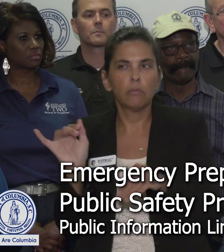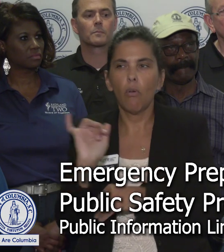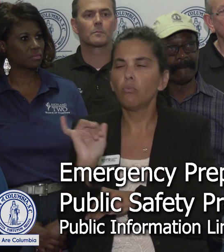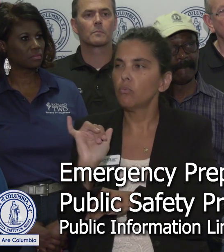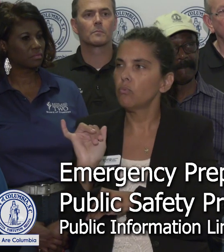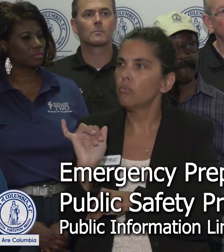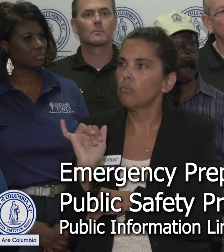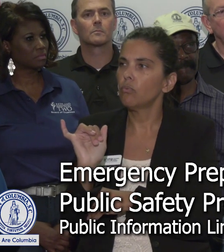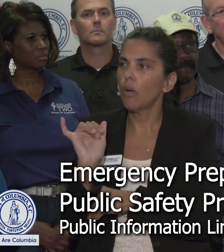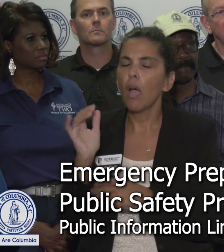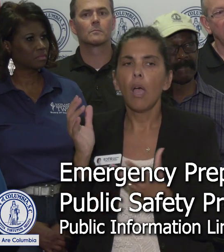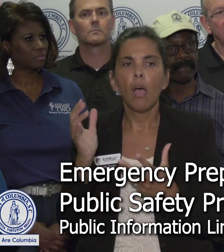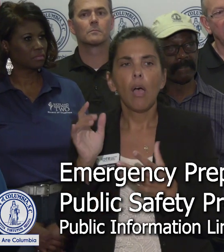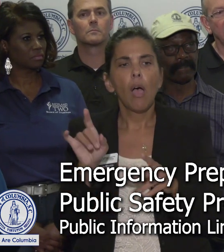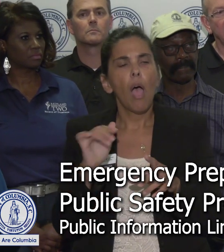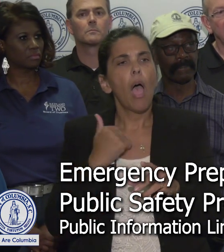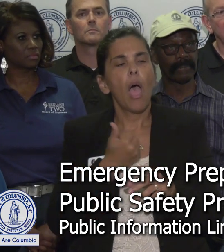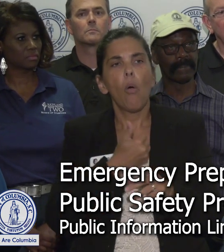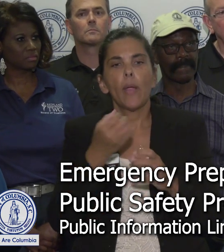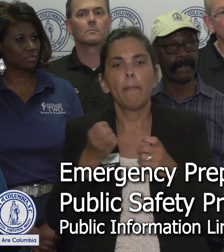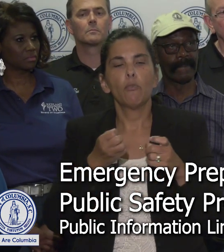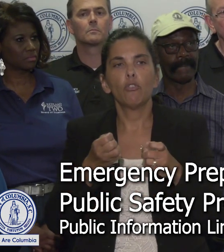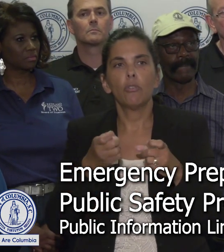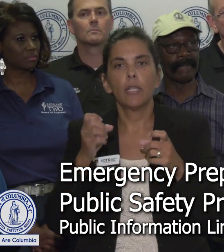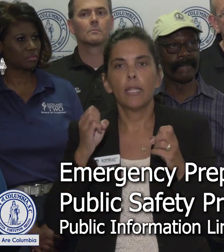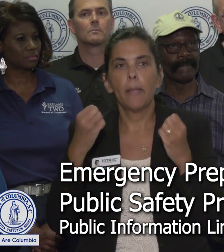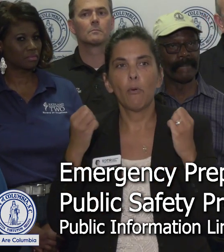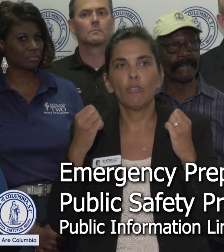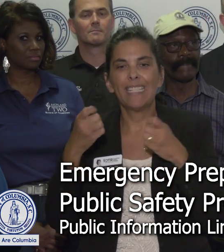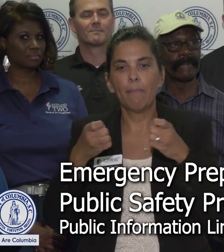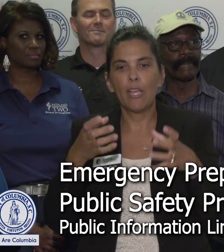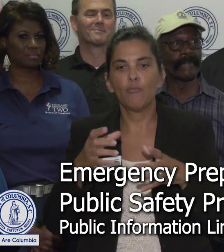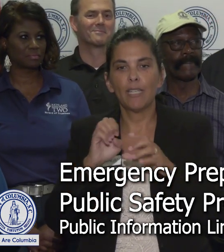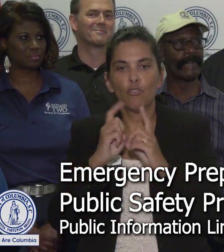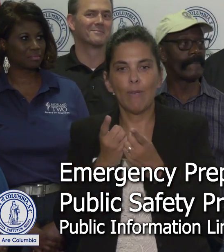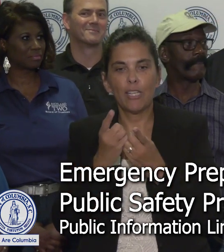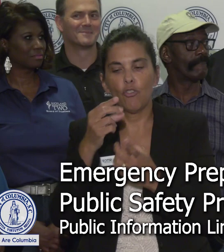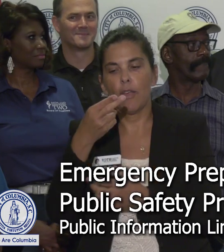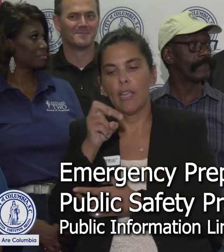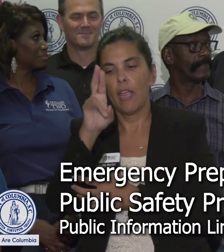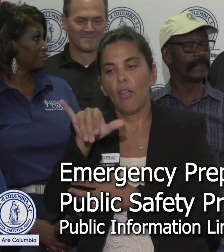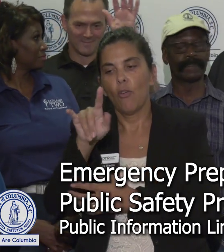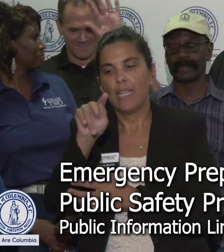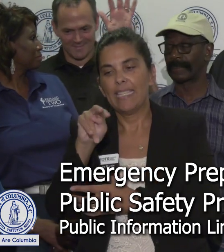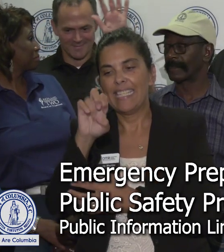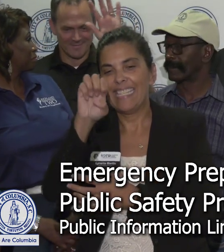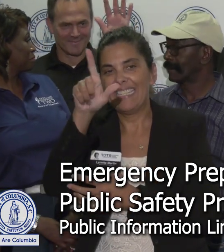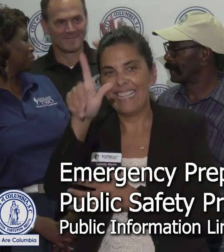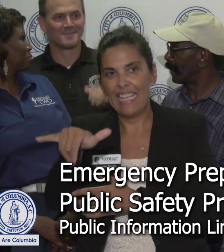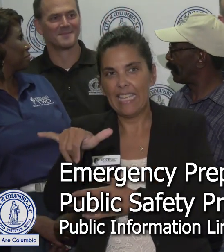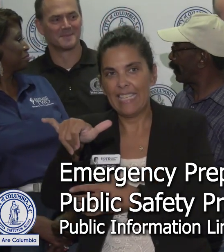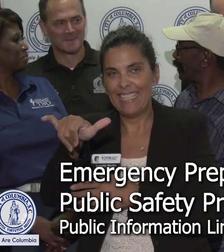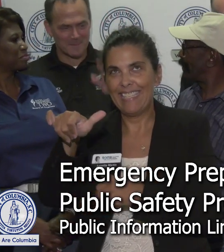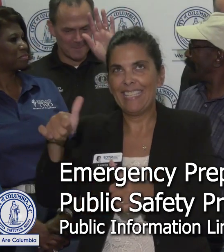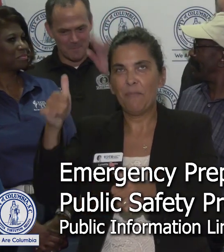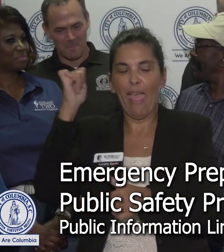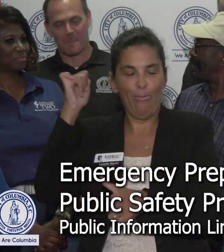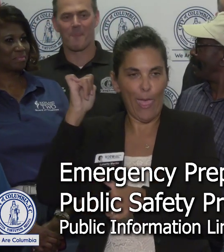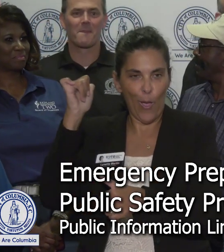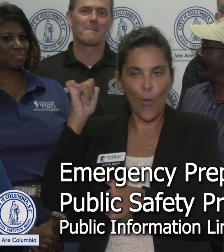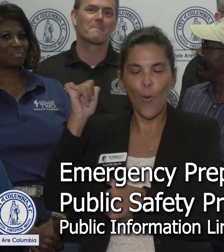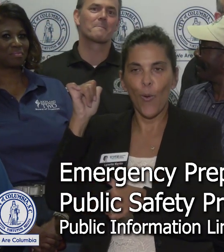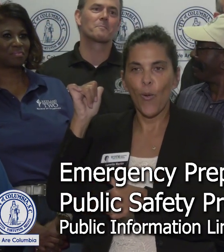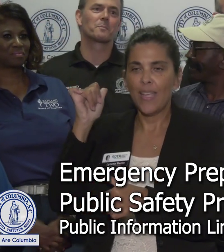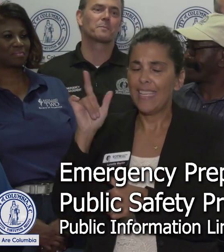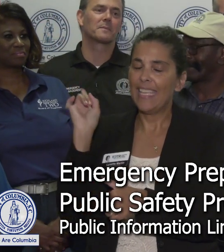I wanted to acknowledge our emergency management director, who likes to be in the background, Harry Tinsley. Wave your hand, Harry. Harry is